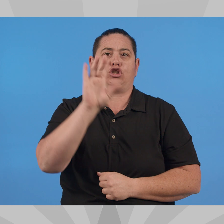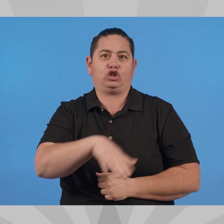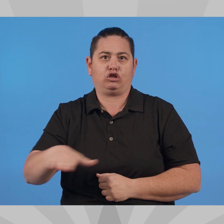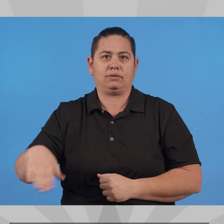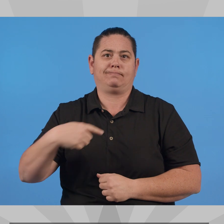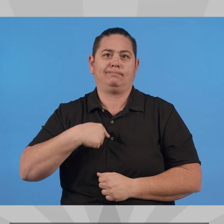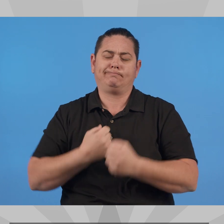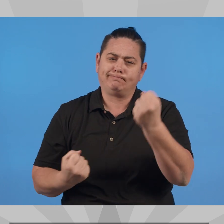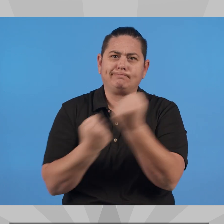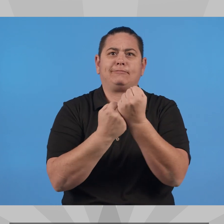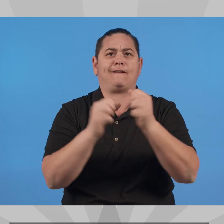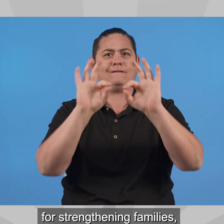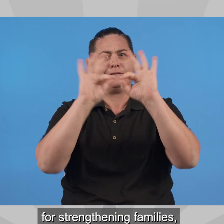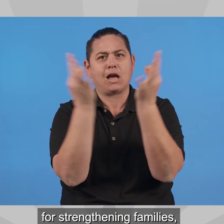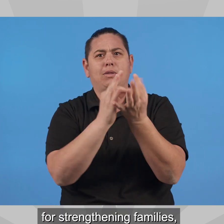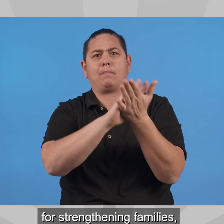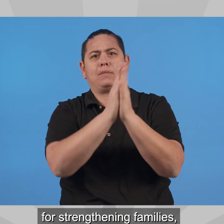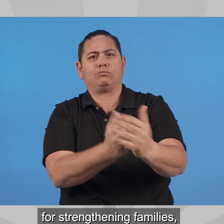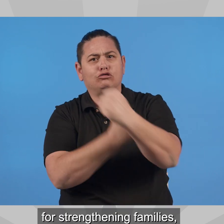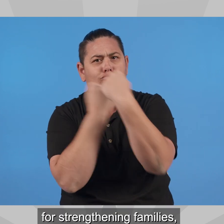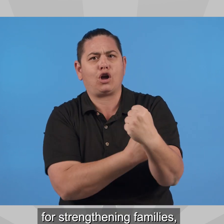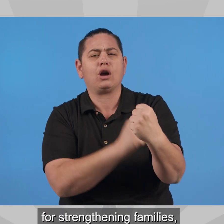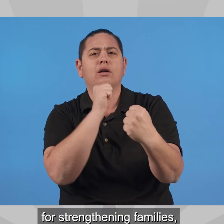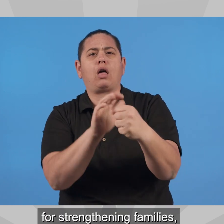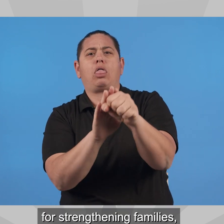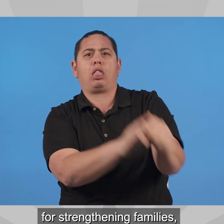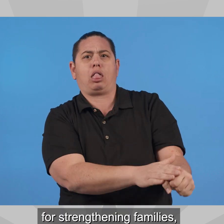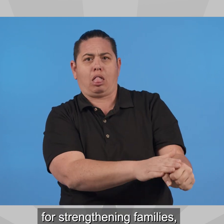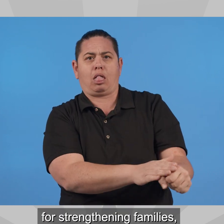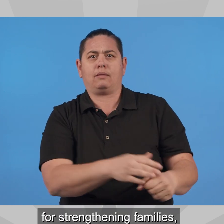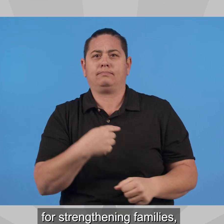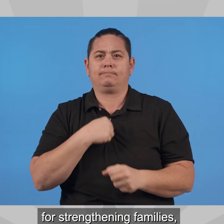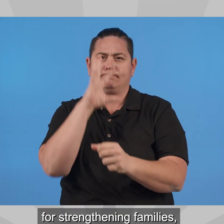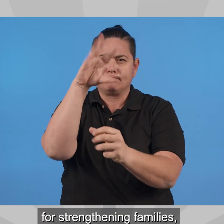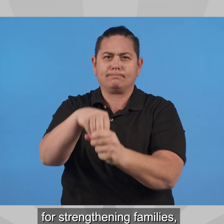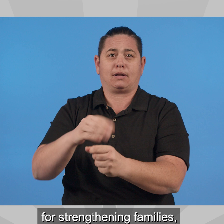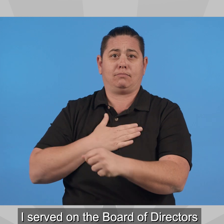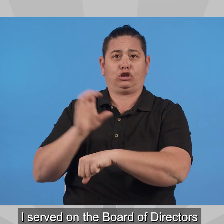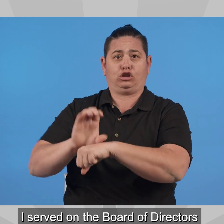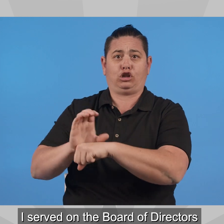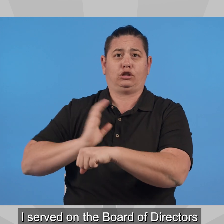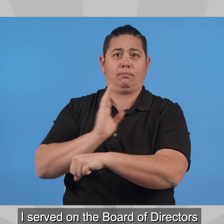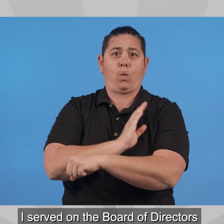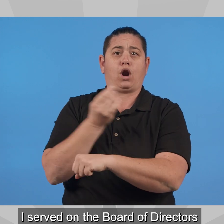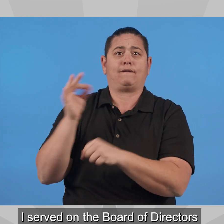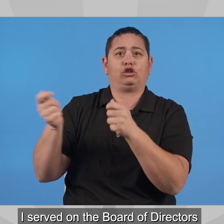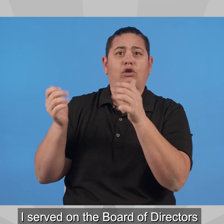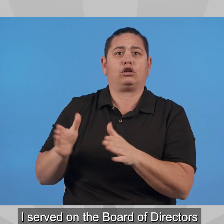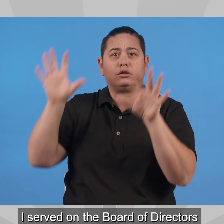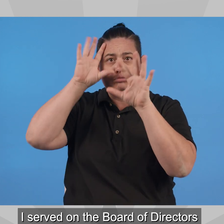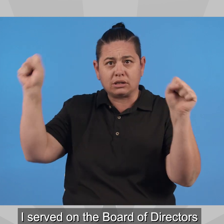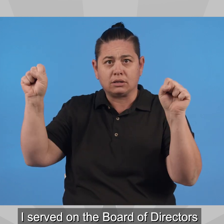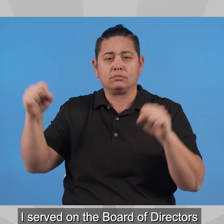As a grandmother of 8, I will fight for strengthening families, not undermining them. I served on the board of